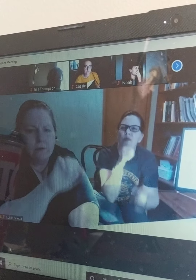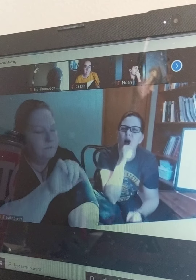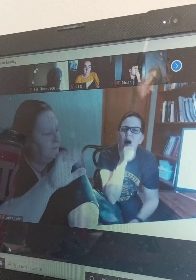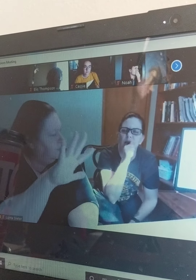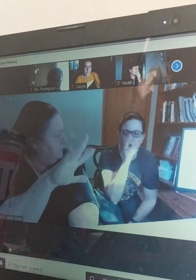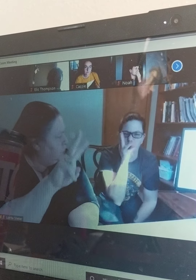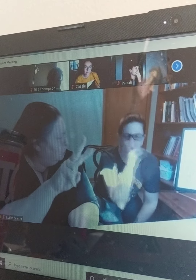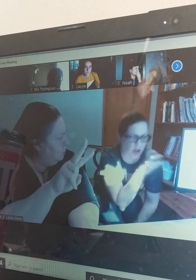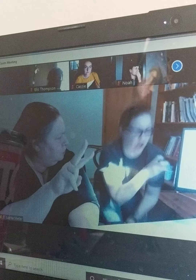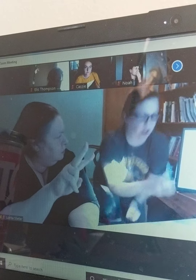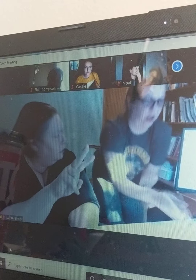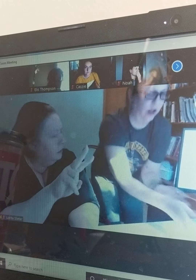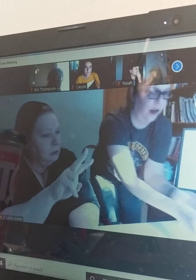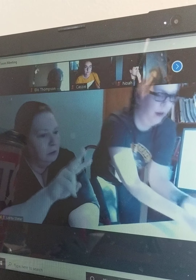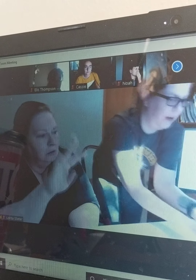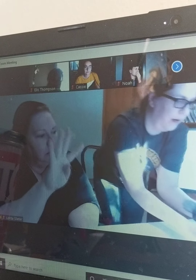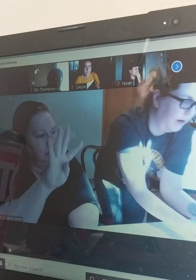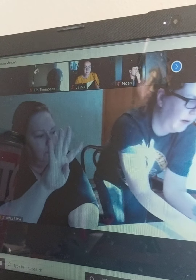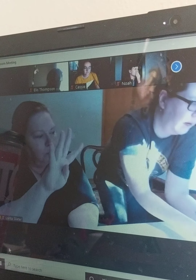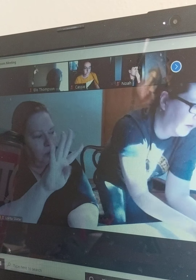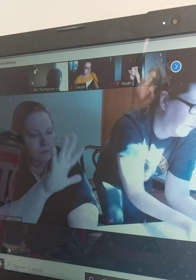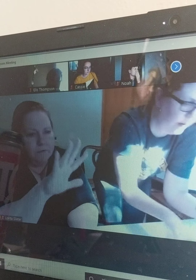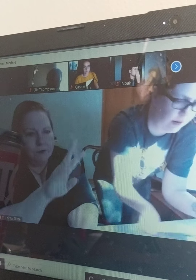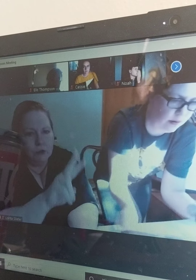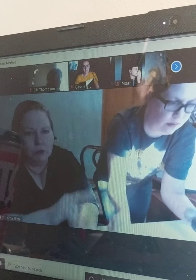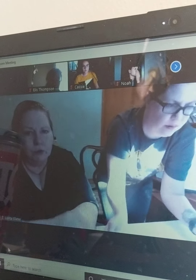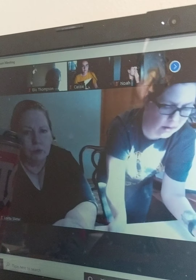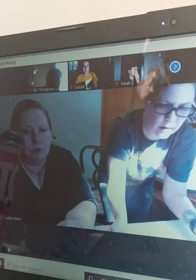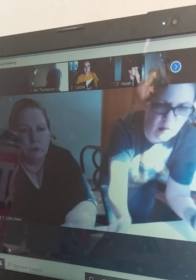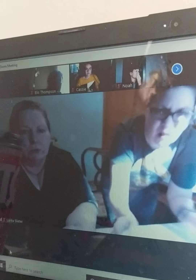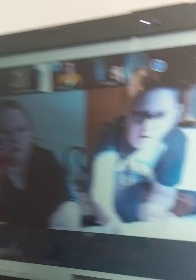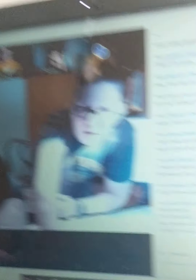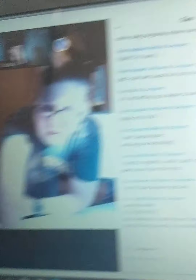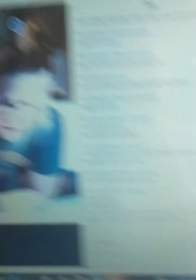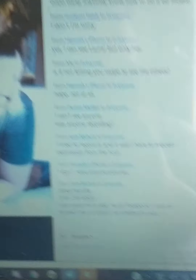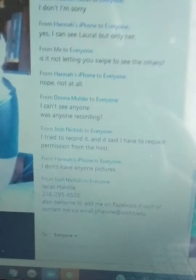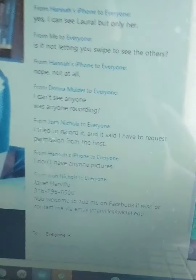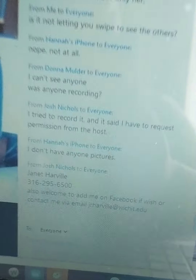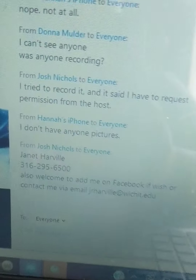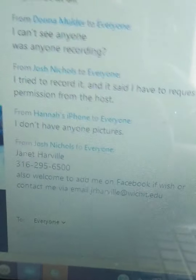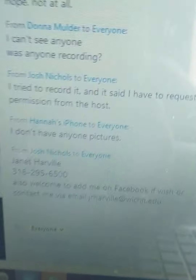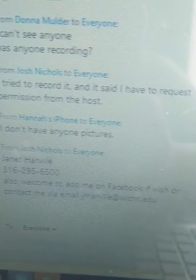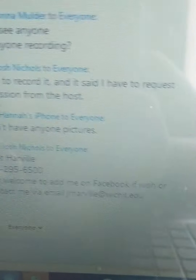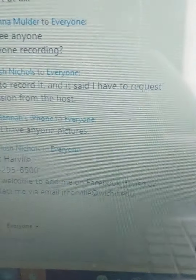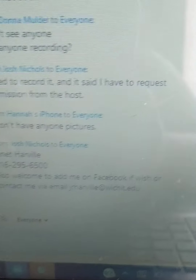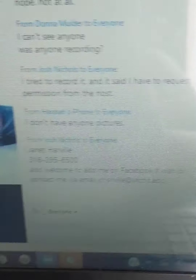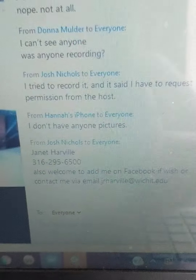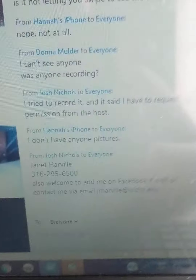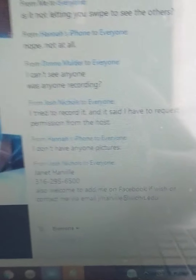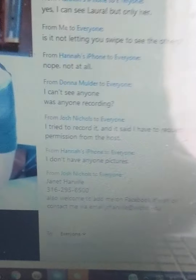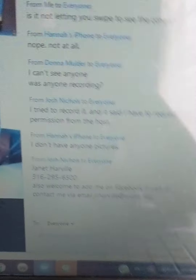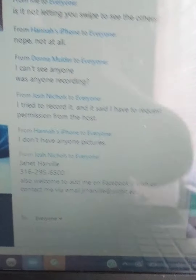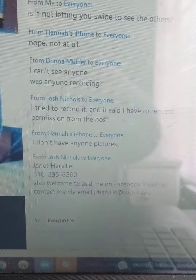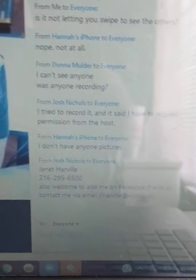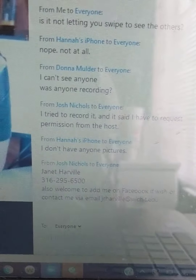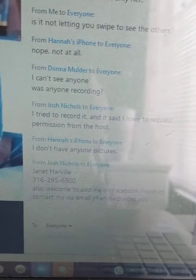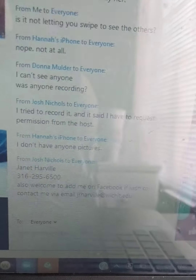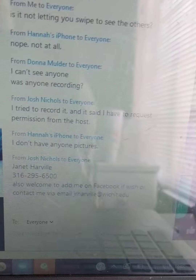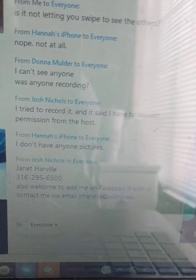it. Oh, okay. Maybe it was in that. That must have been in a private chat. That's weird. Oh, found it. Someone sent it.